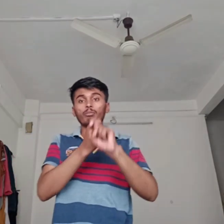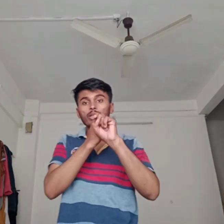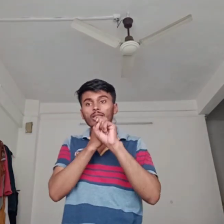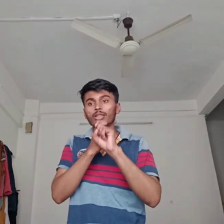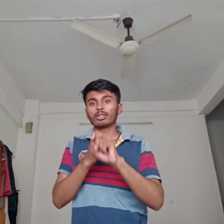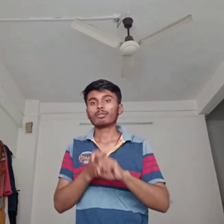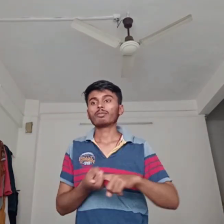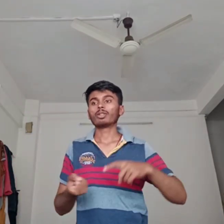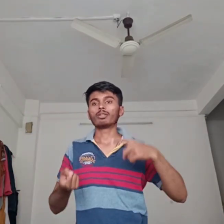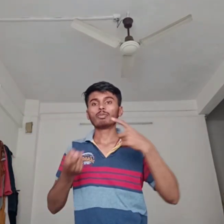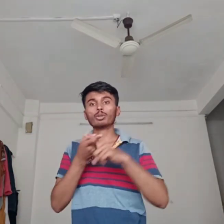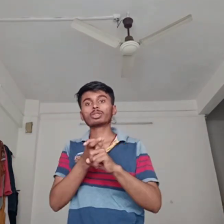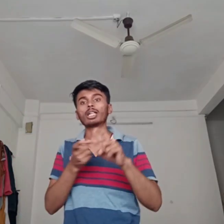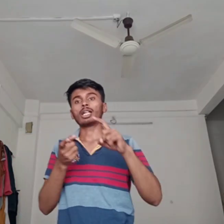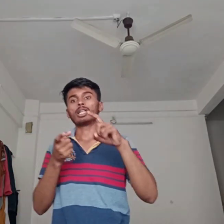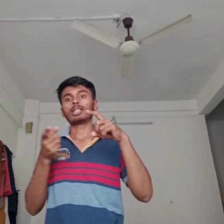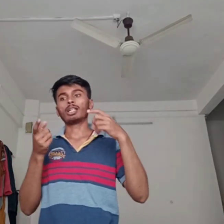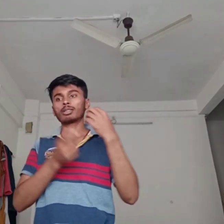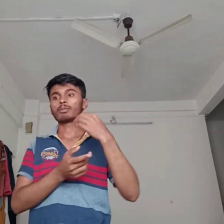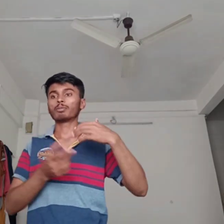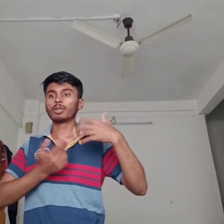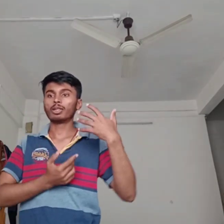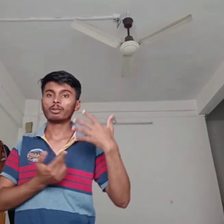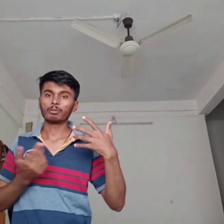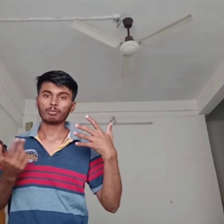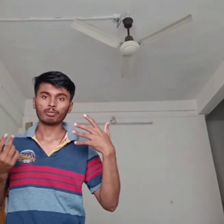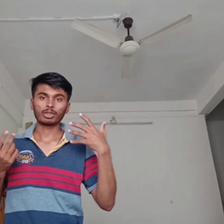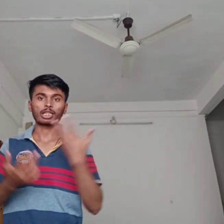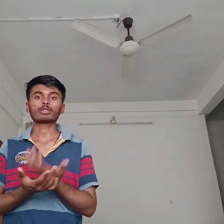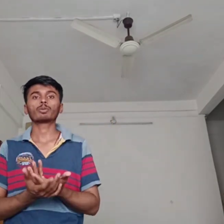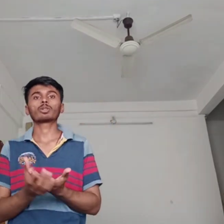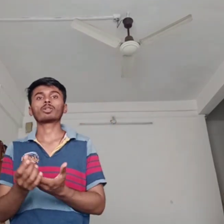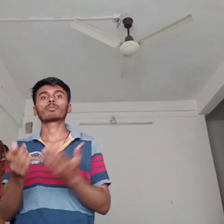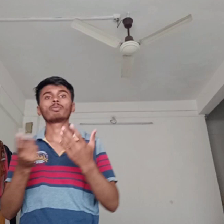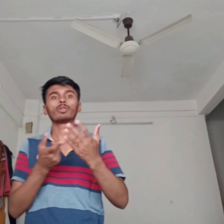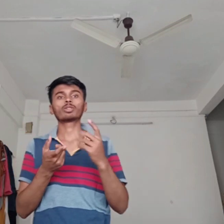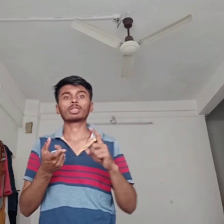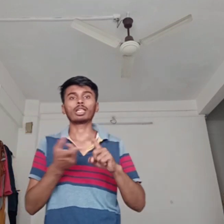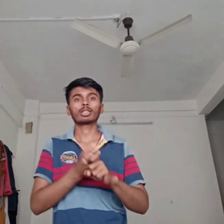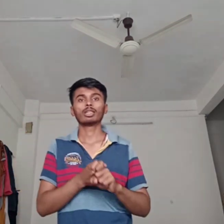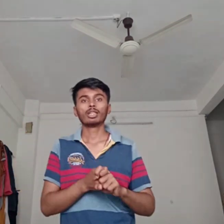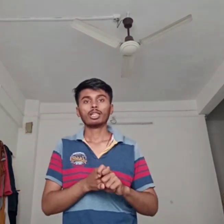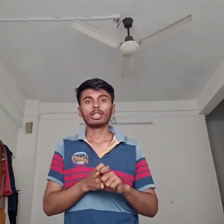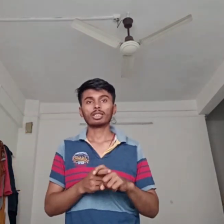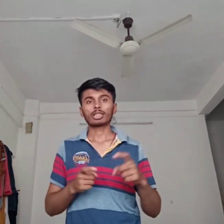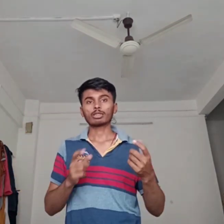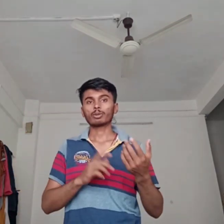blood fluids are transport or fluids are transported